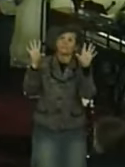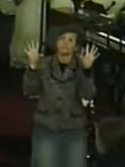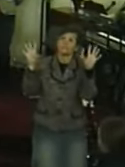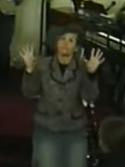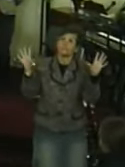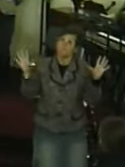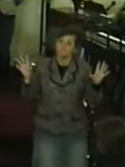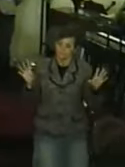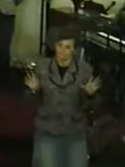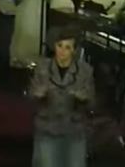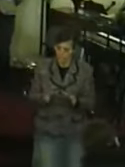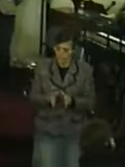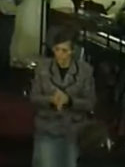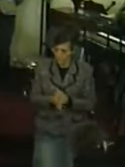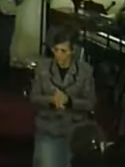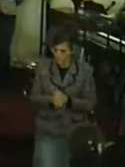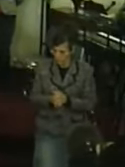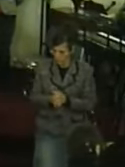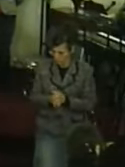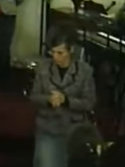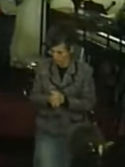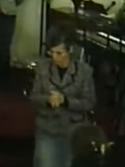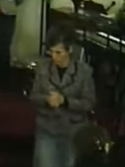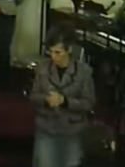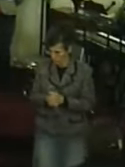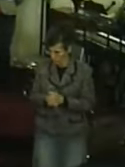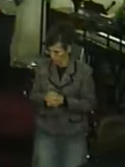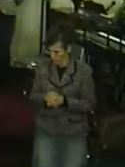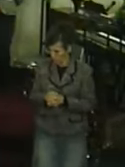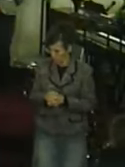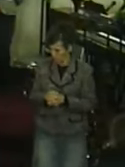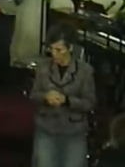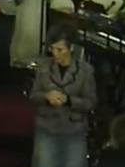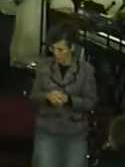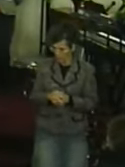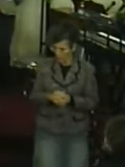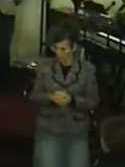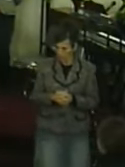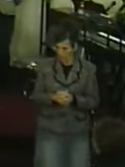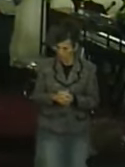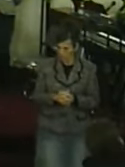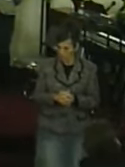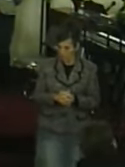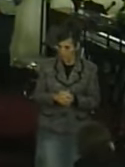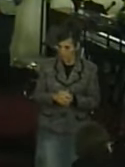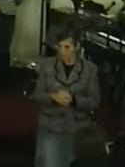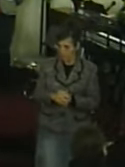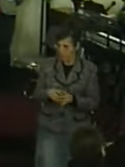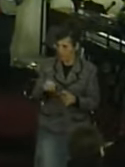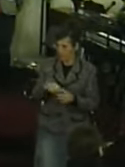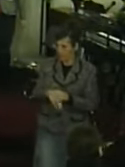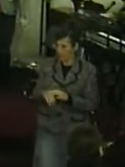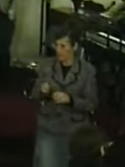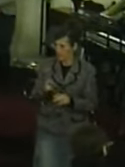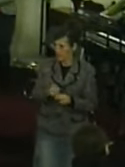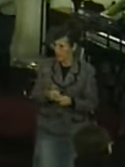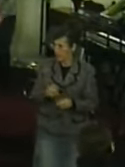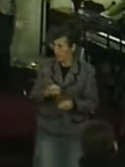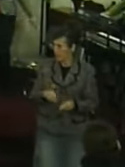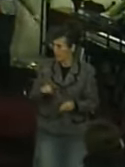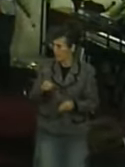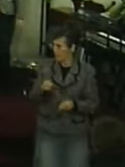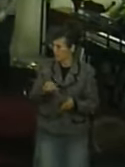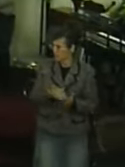world, God, as we look forward to your soon coming, Jesus, and our life with you in the name of Jesus Christ. Amen.